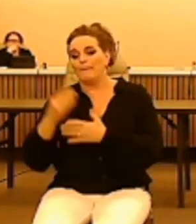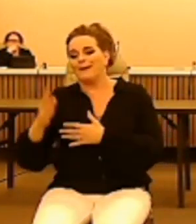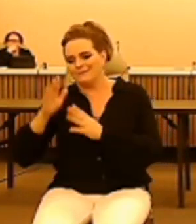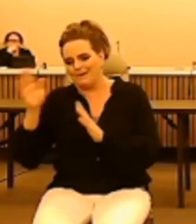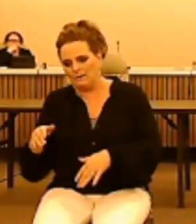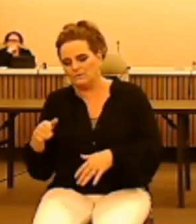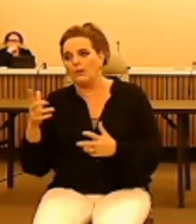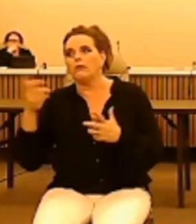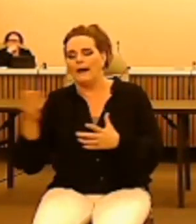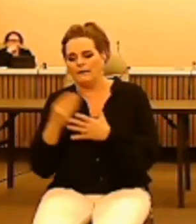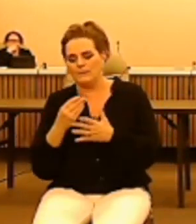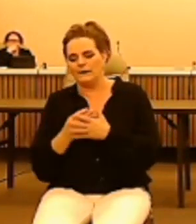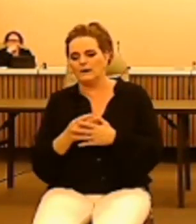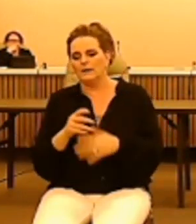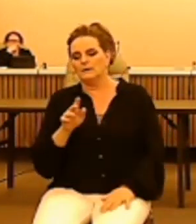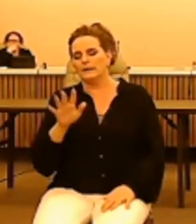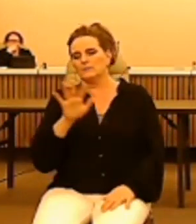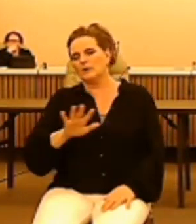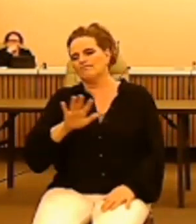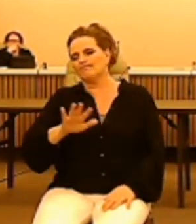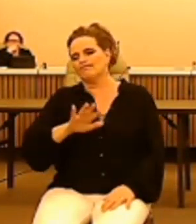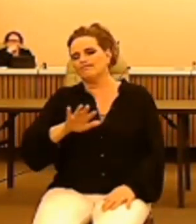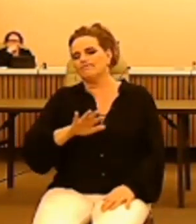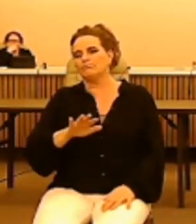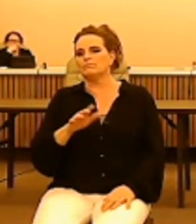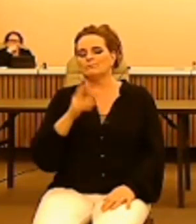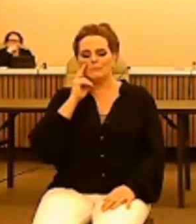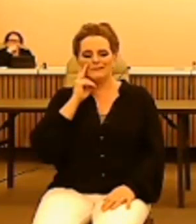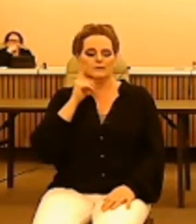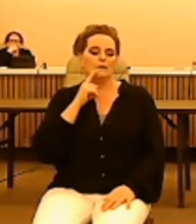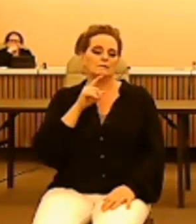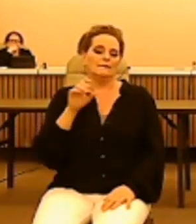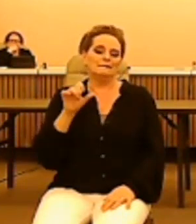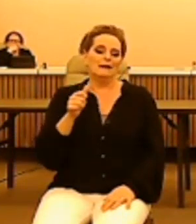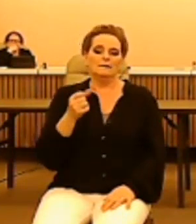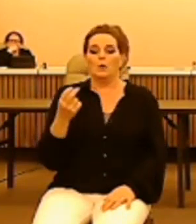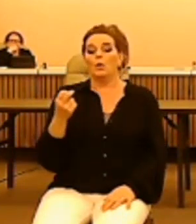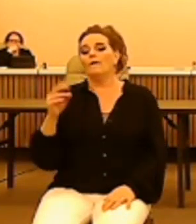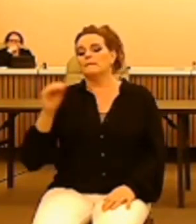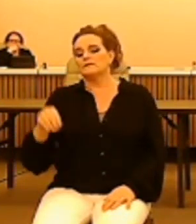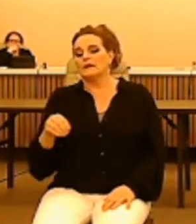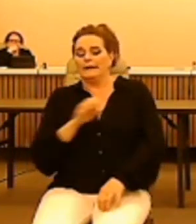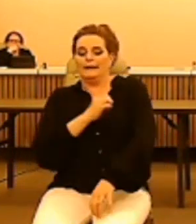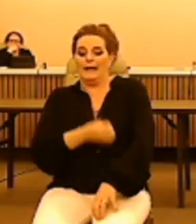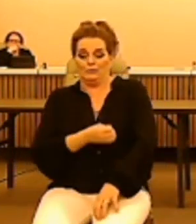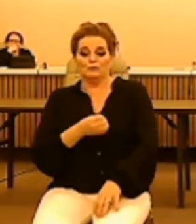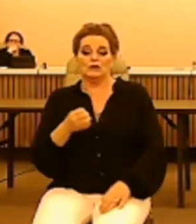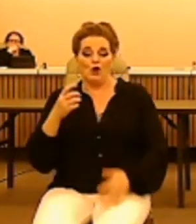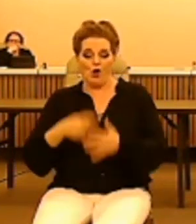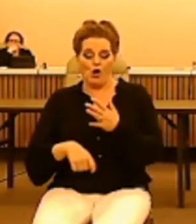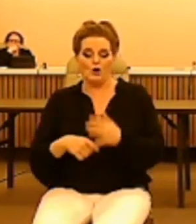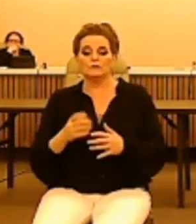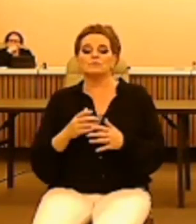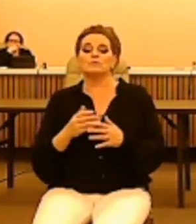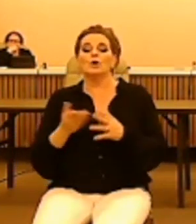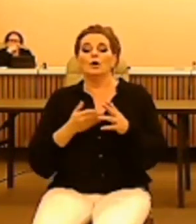it's estimates about, let's see, they'll save 10 to 12% in energy costs over